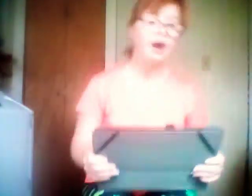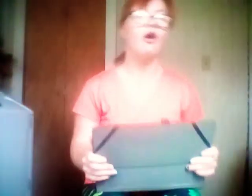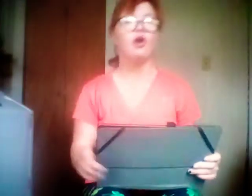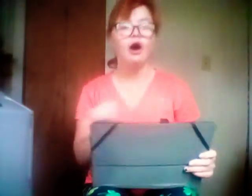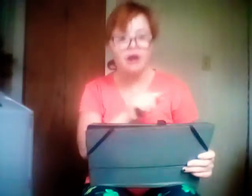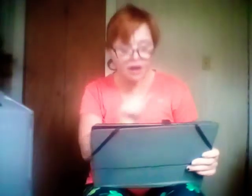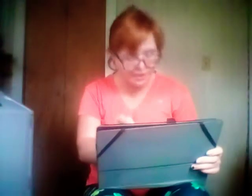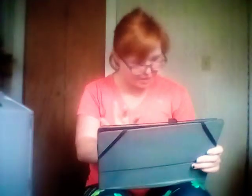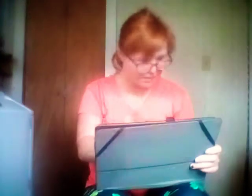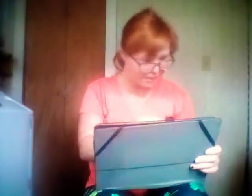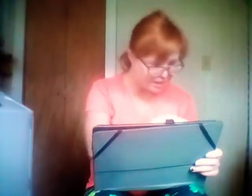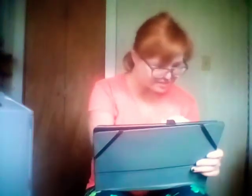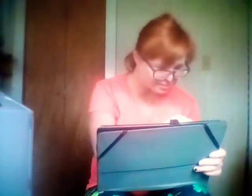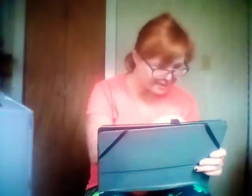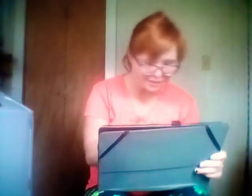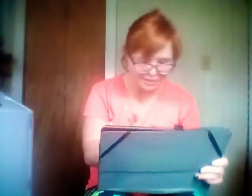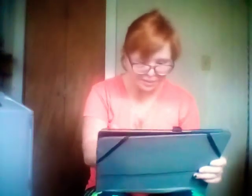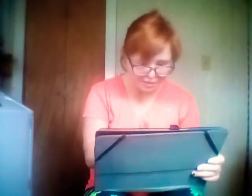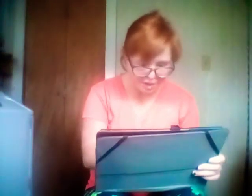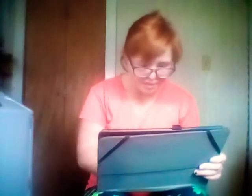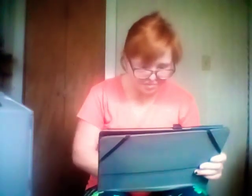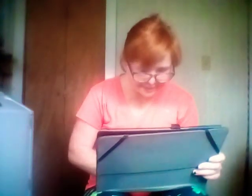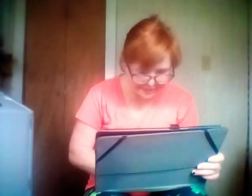Hold on, got something on my thingy.